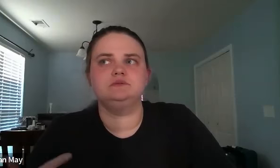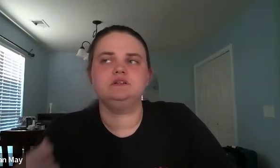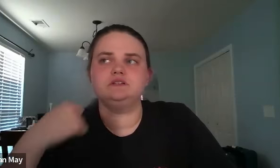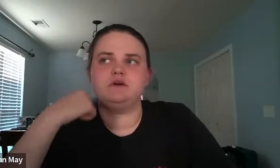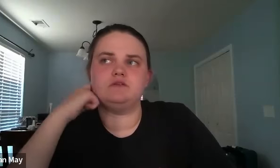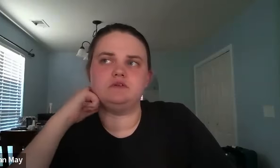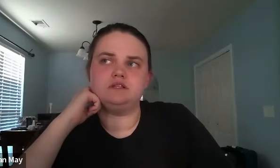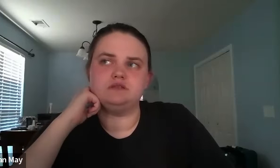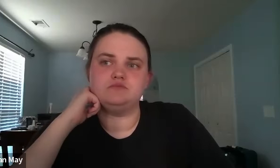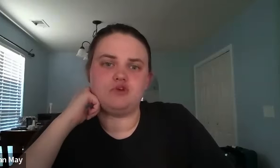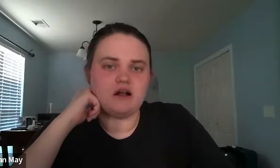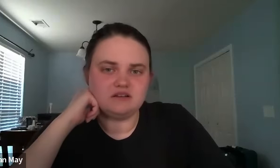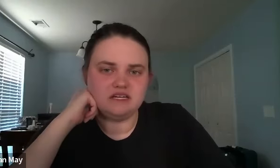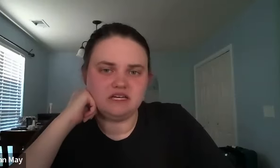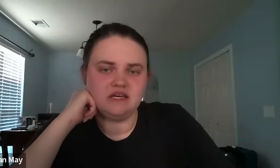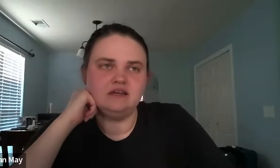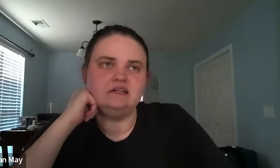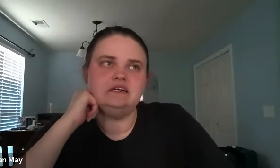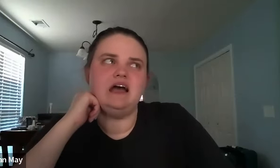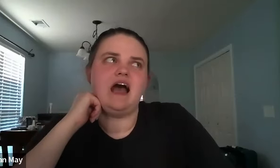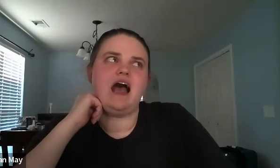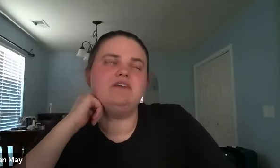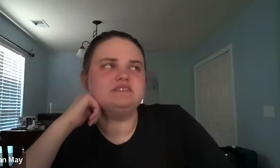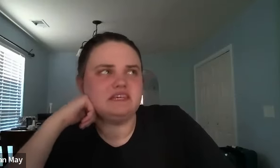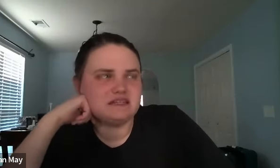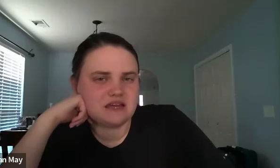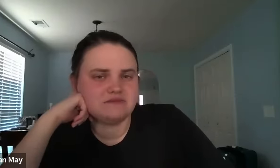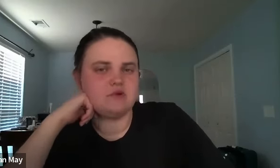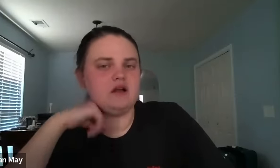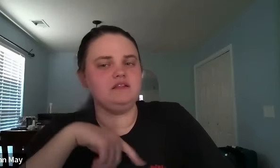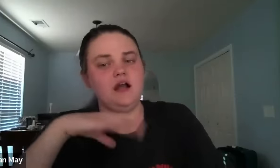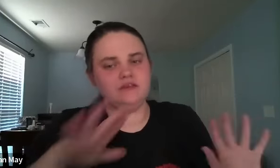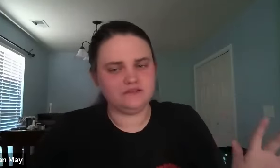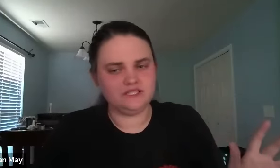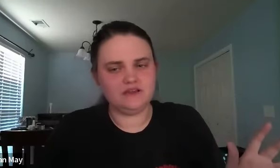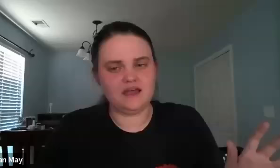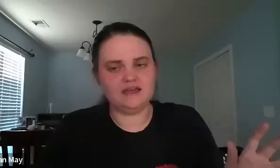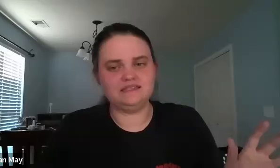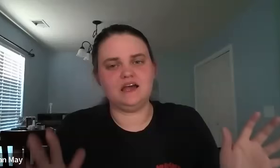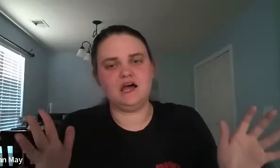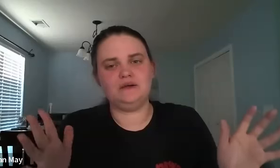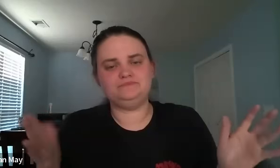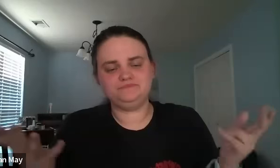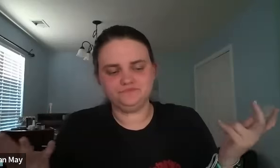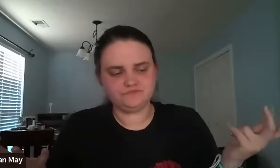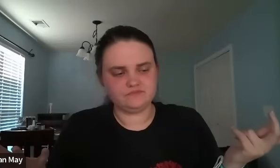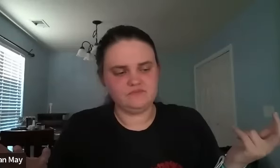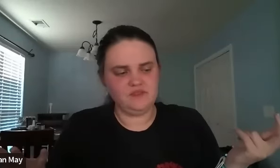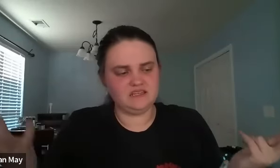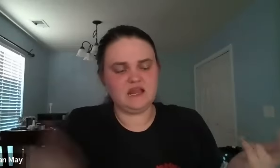are some other ones? Broccoli. I've seen a sign for broccoli. I'll give it to you guys. It's not